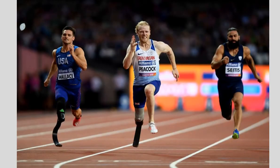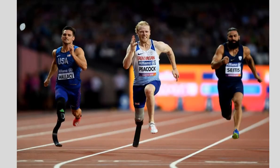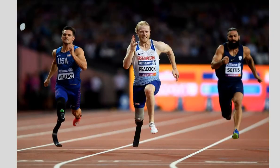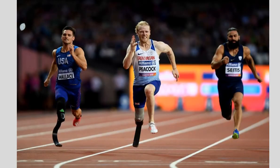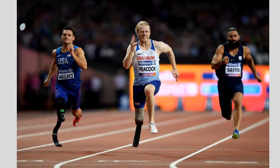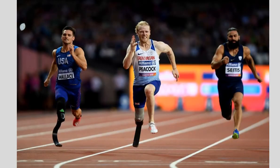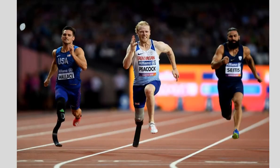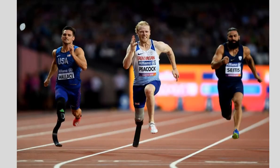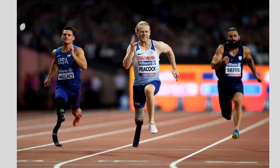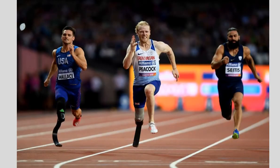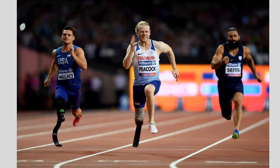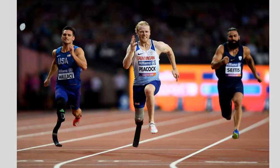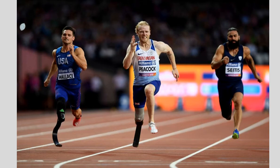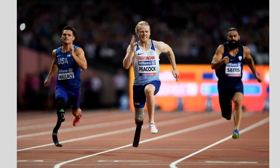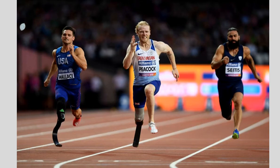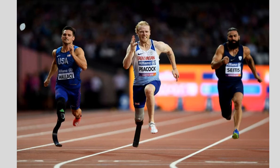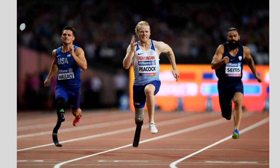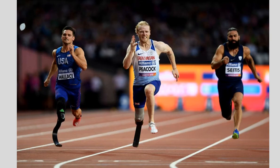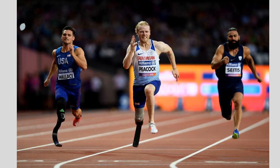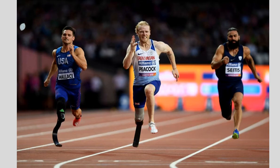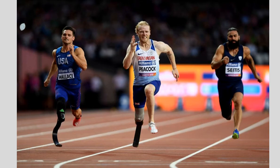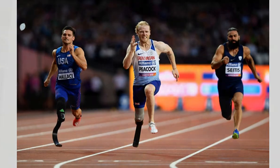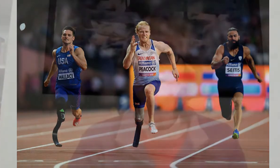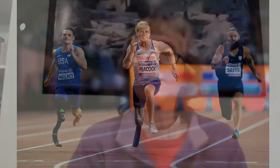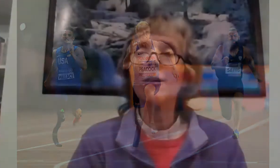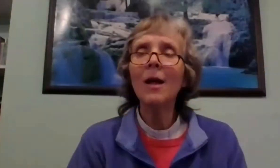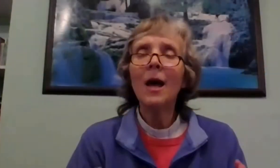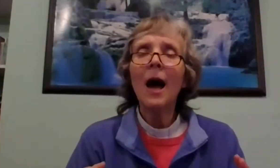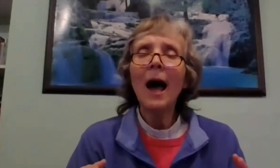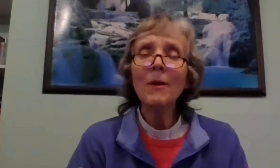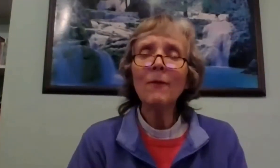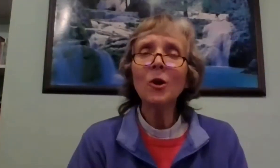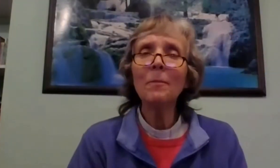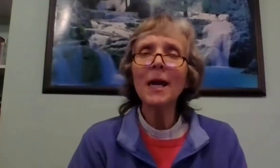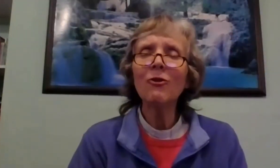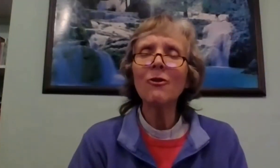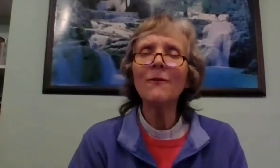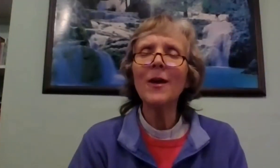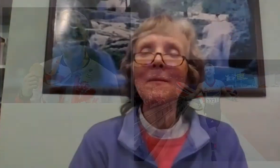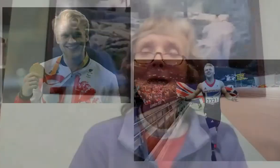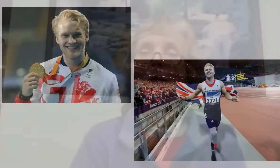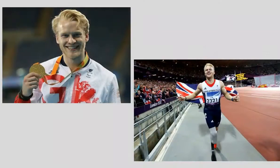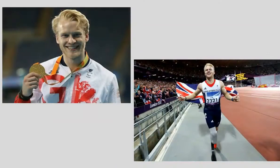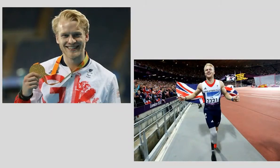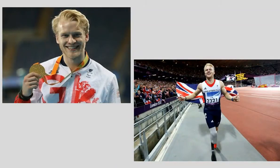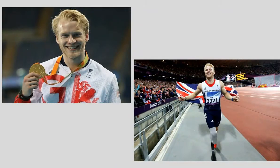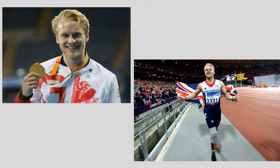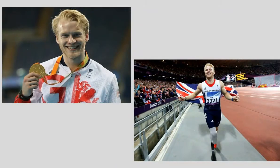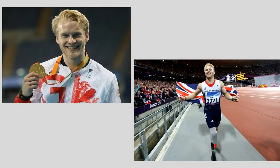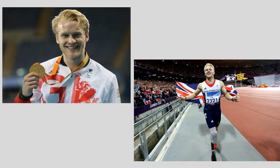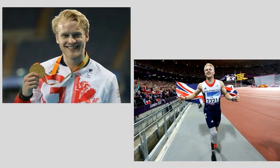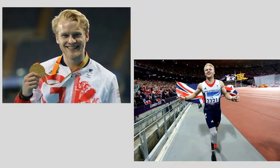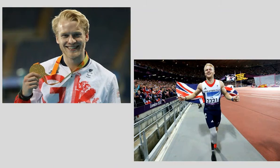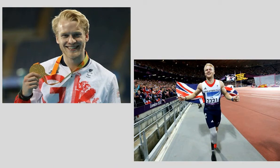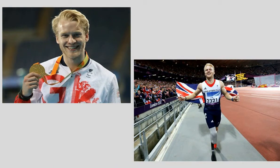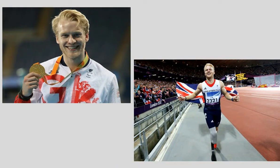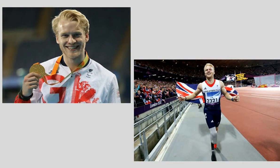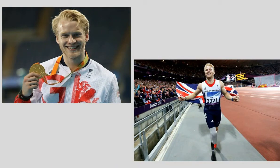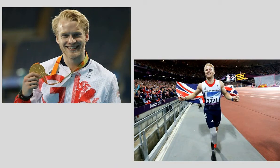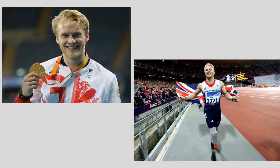he actually won the gold medal. And we've got a picture of him here with his gold medal and also